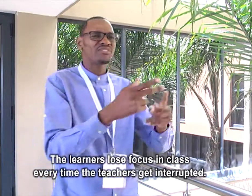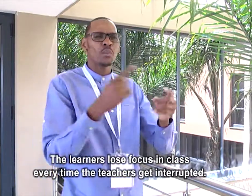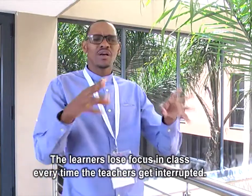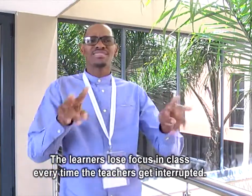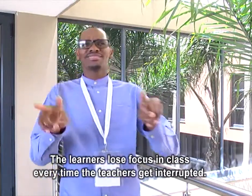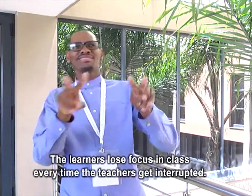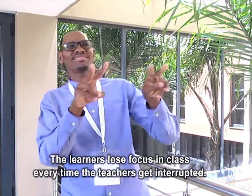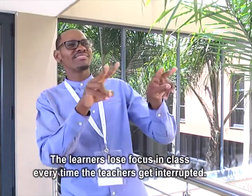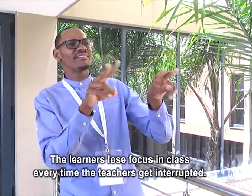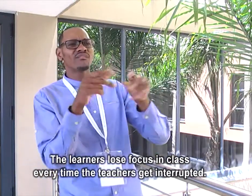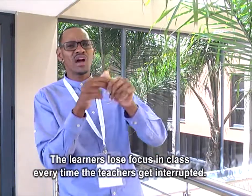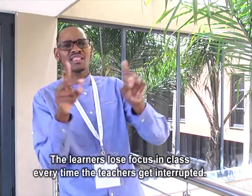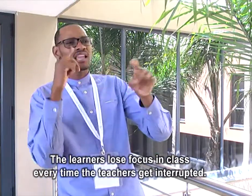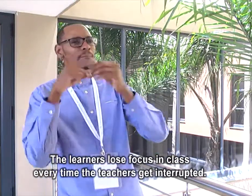get interrupted.